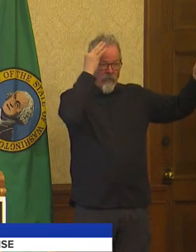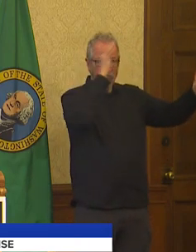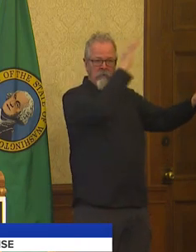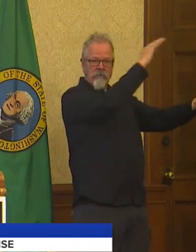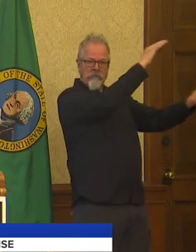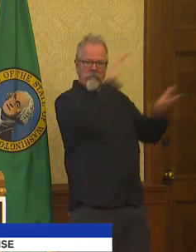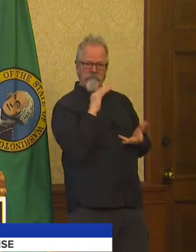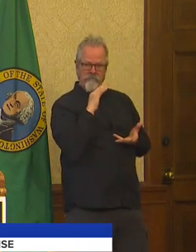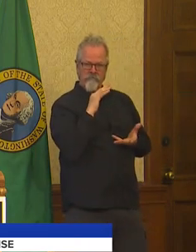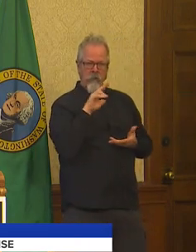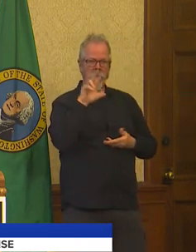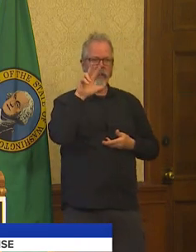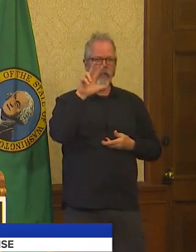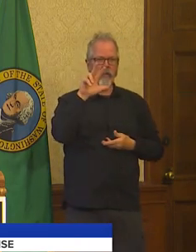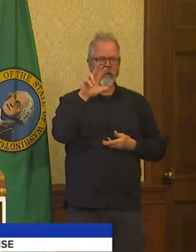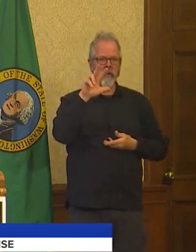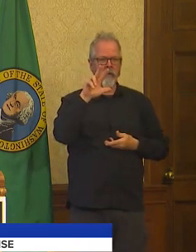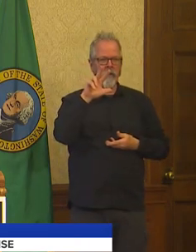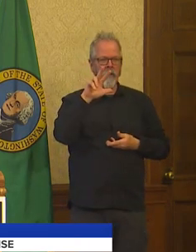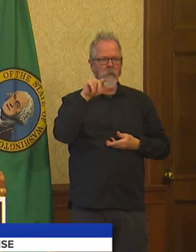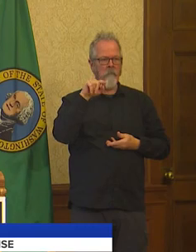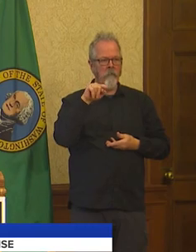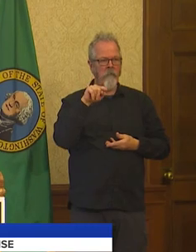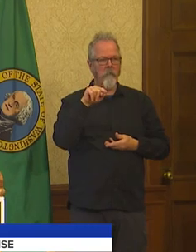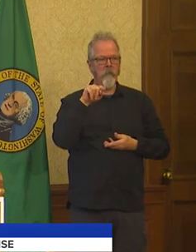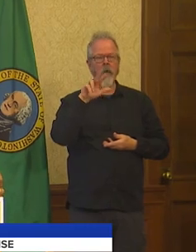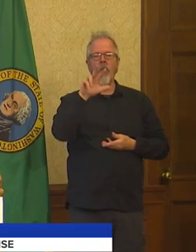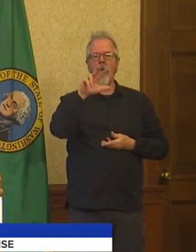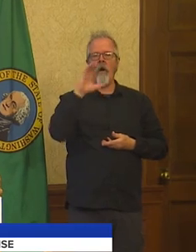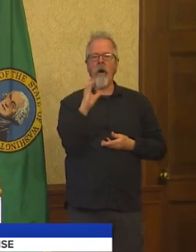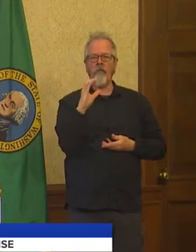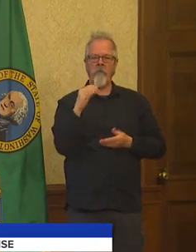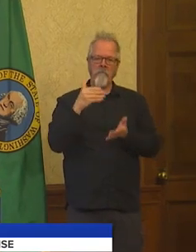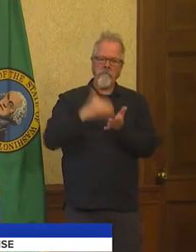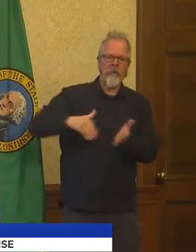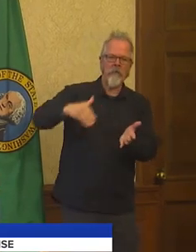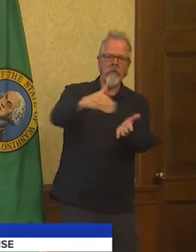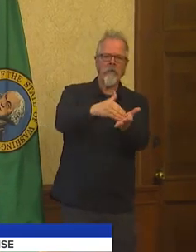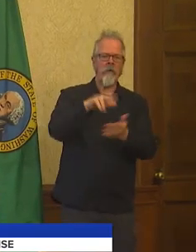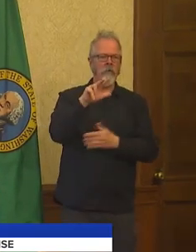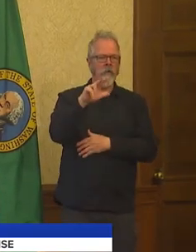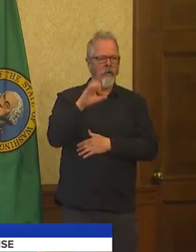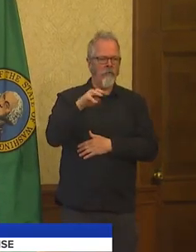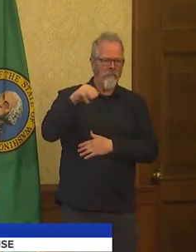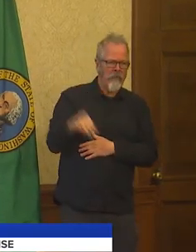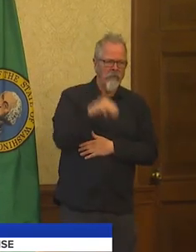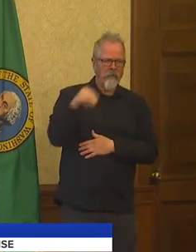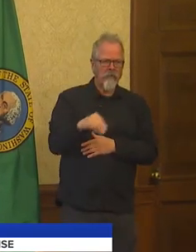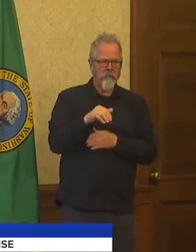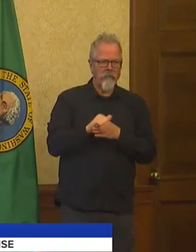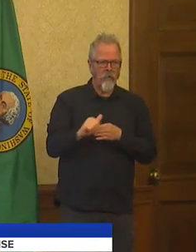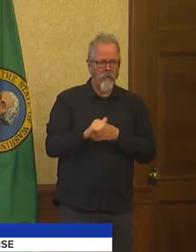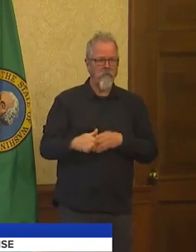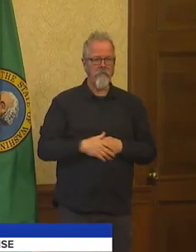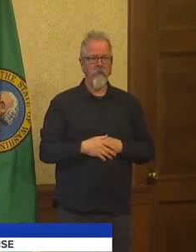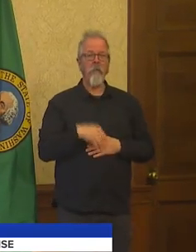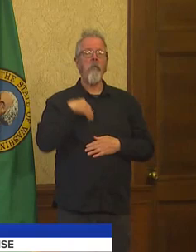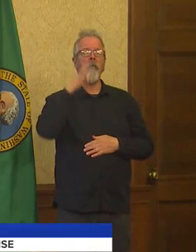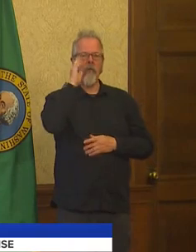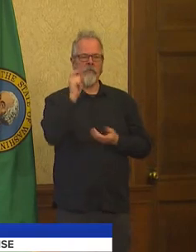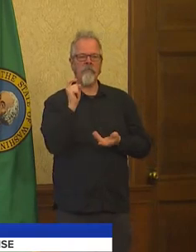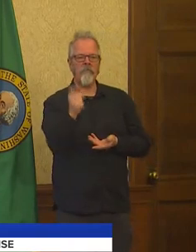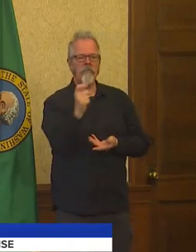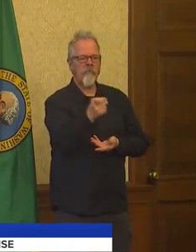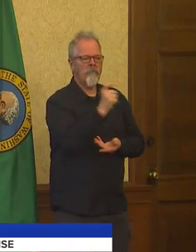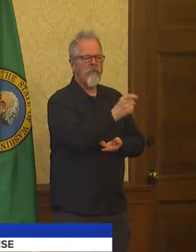counties. And we're very happy about getting that distribution going. We'll be announcing the specific allocations in